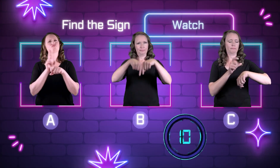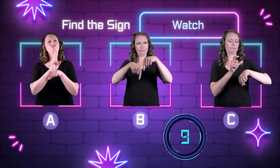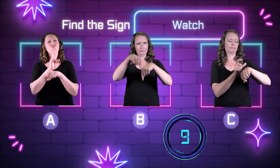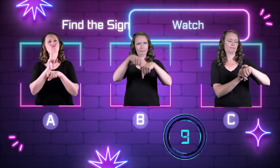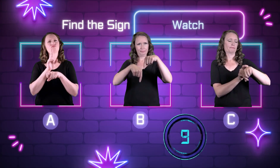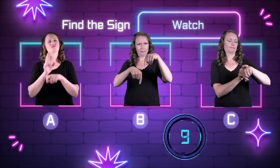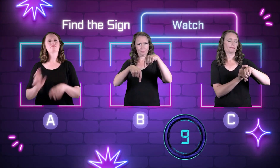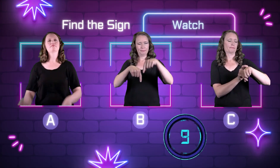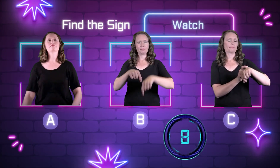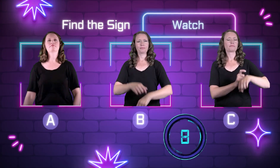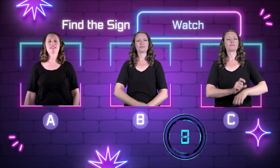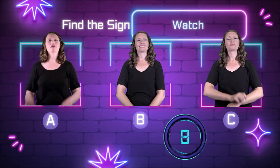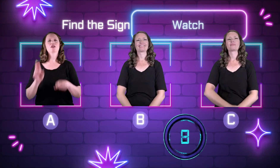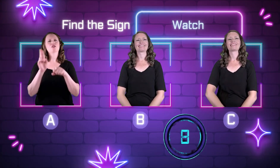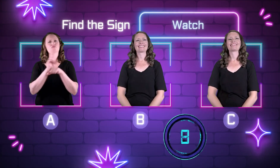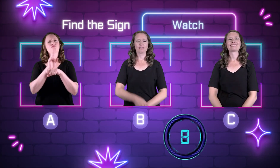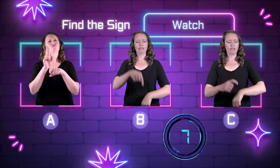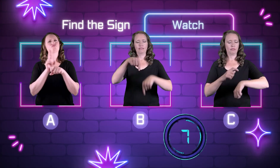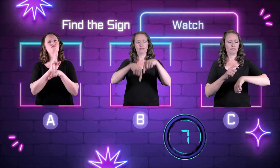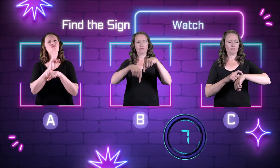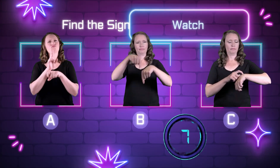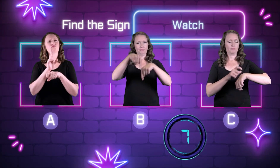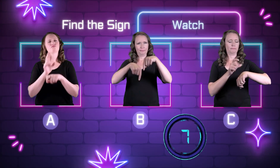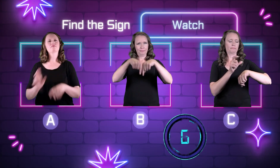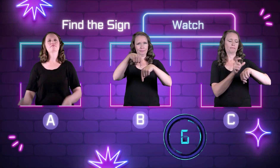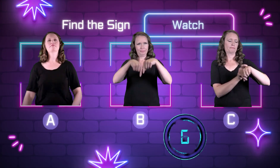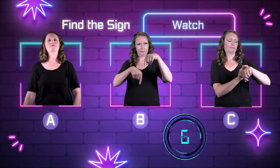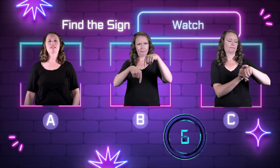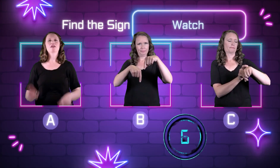Find the sign, watch.